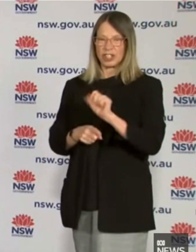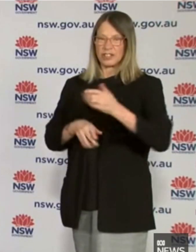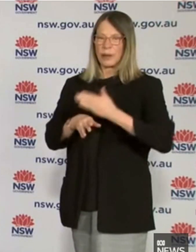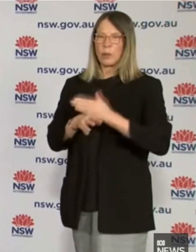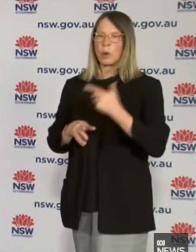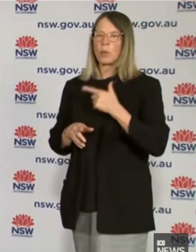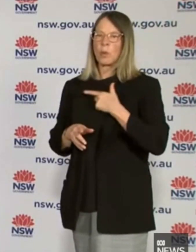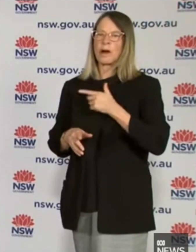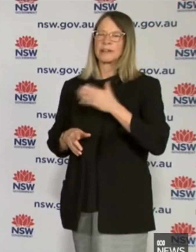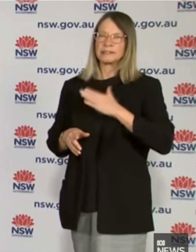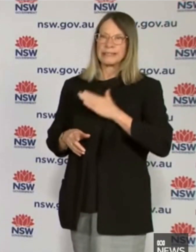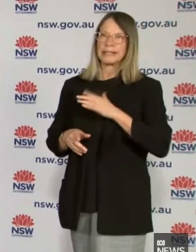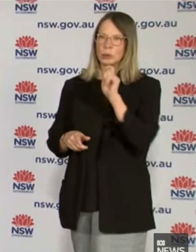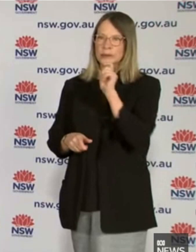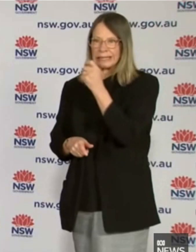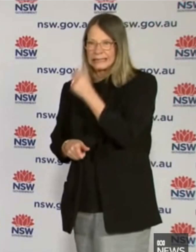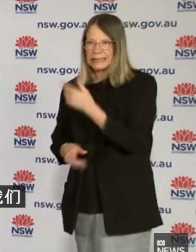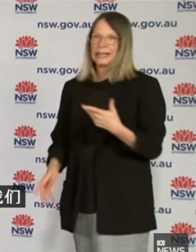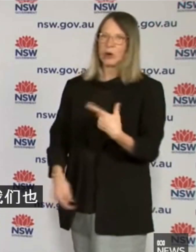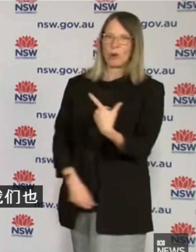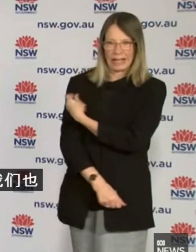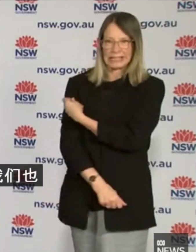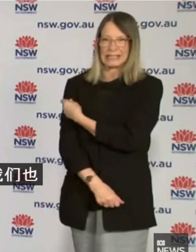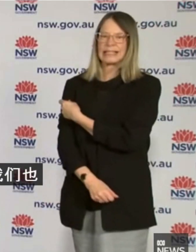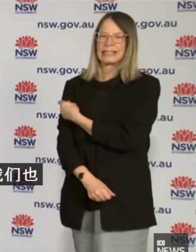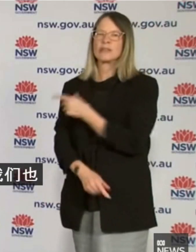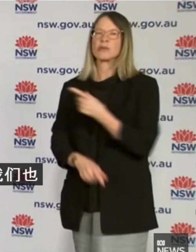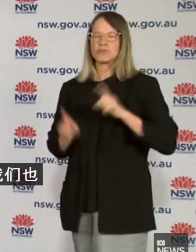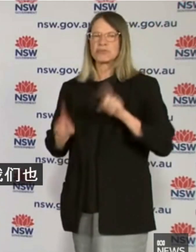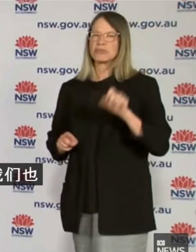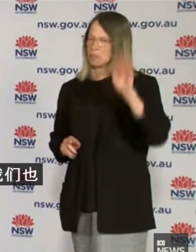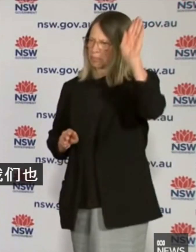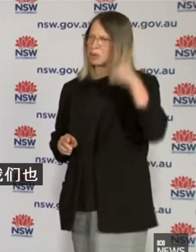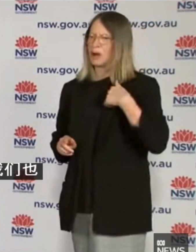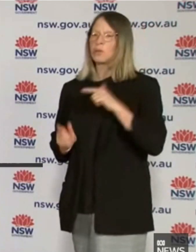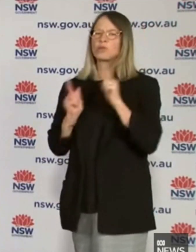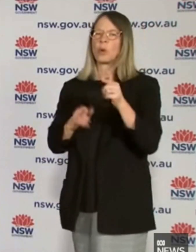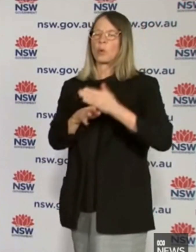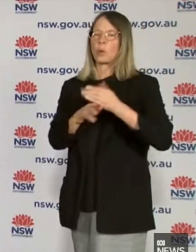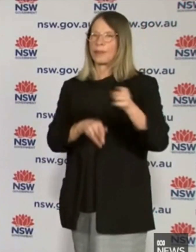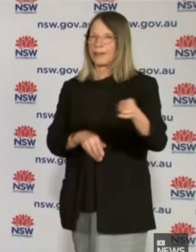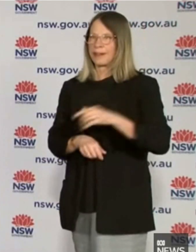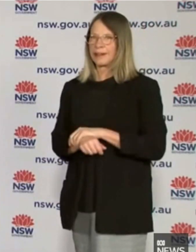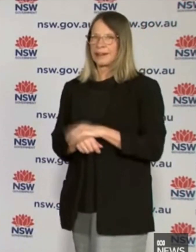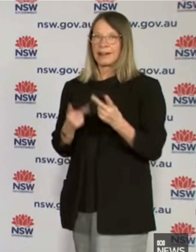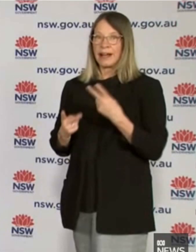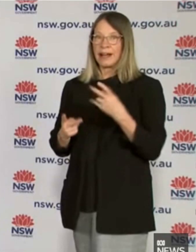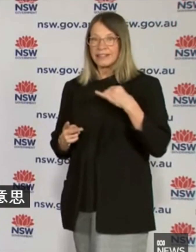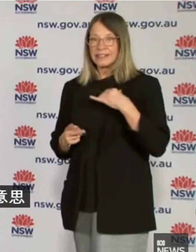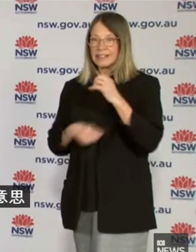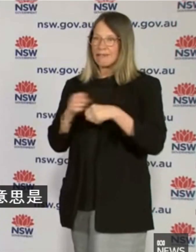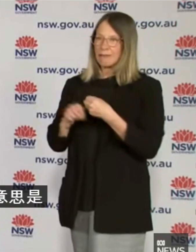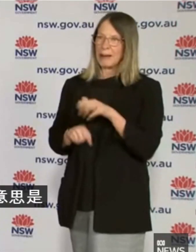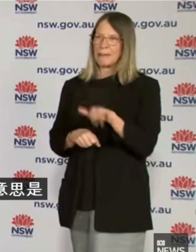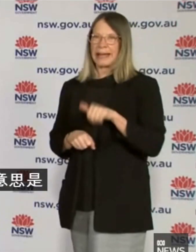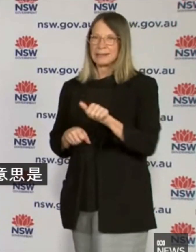this big demand for testing, for vaccination. We've also had a large number of staff become experts in COVID testing.